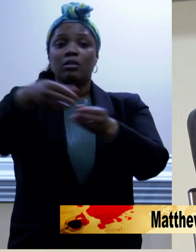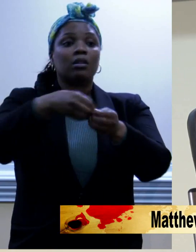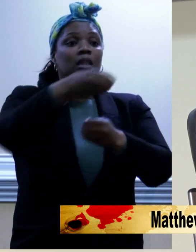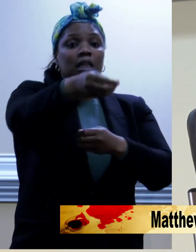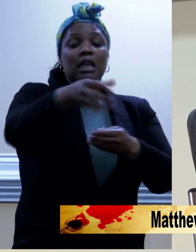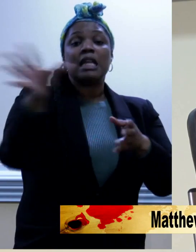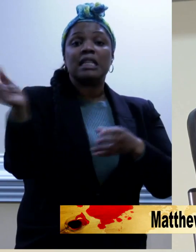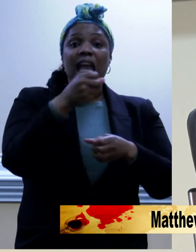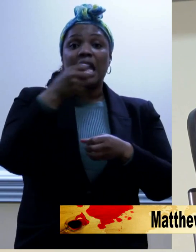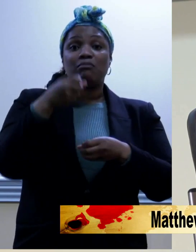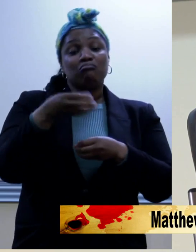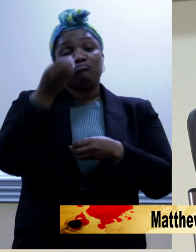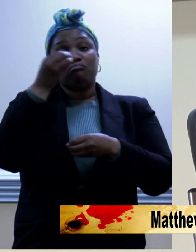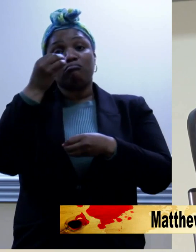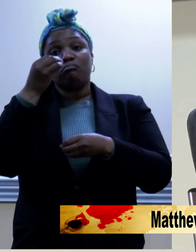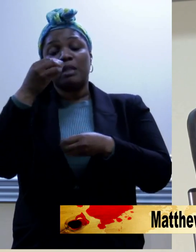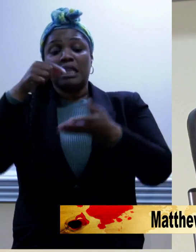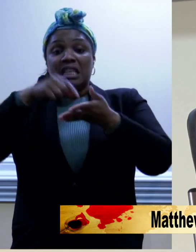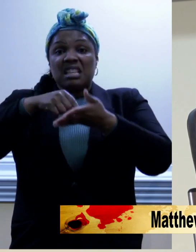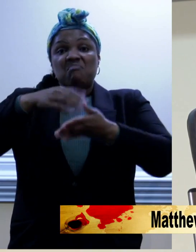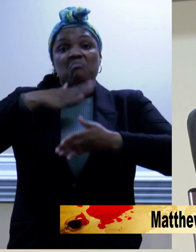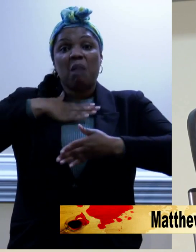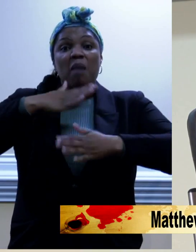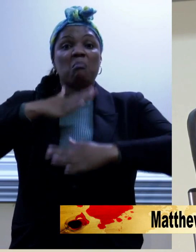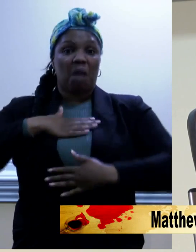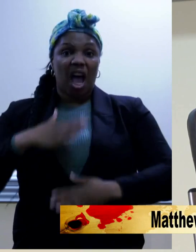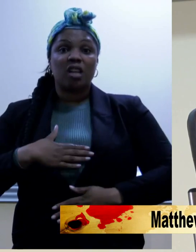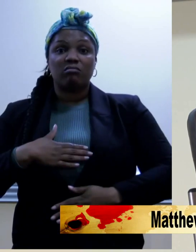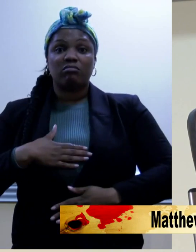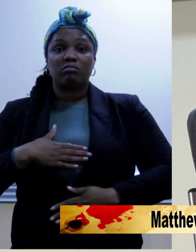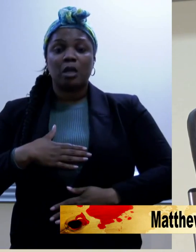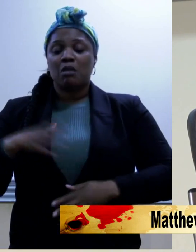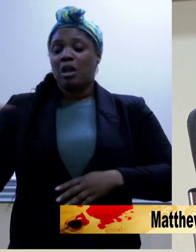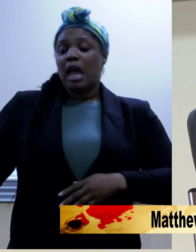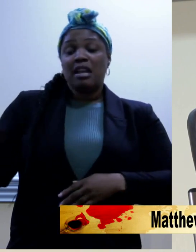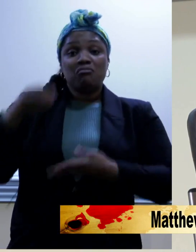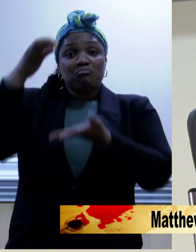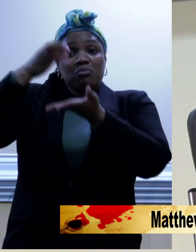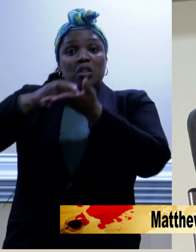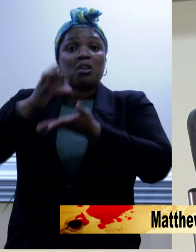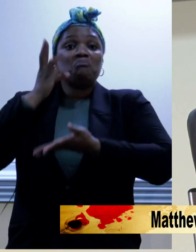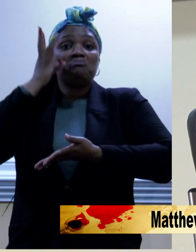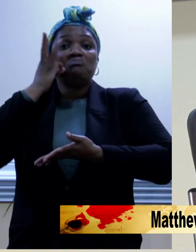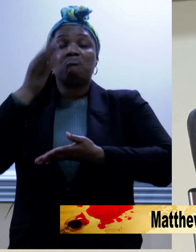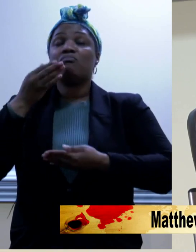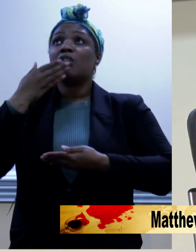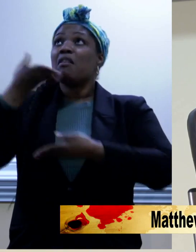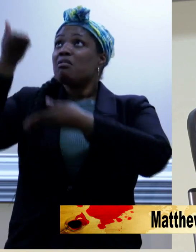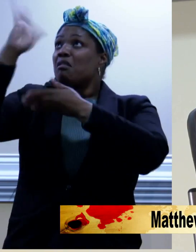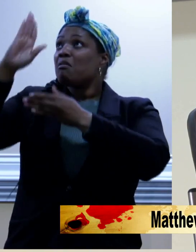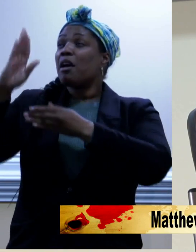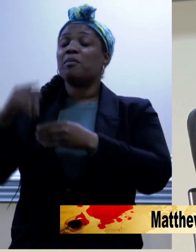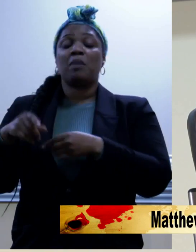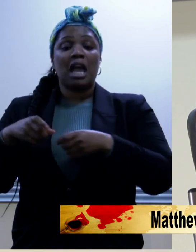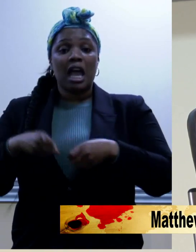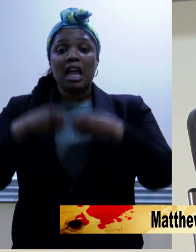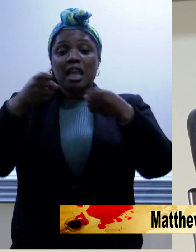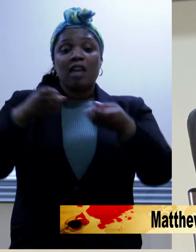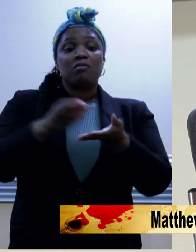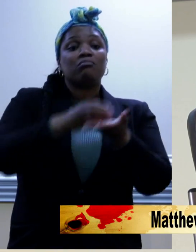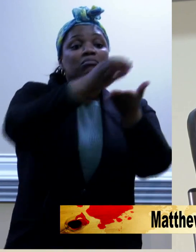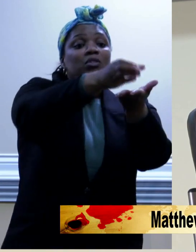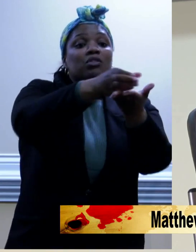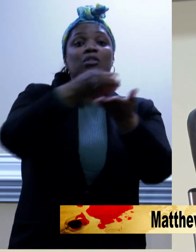said, take, eat, this is my body. Go ahead. And he took the cup and gave thanks and gave it to them,